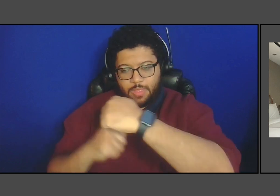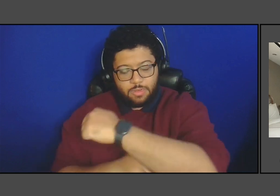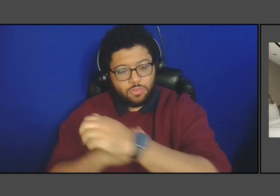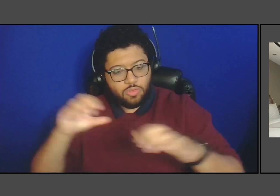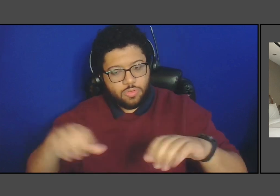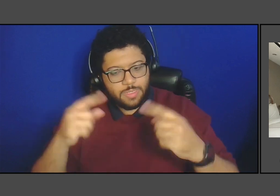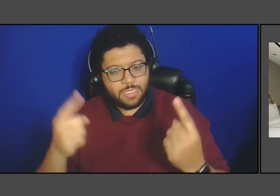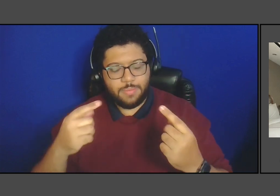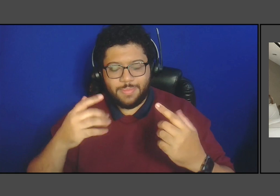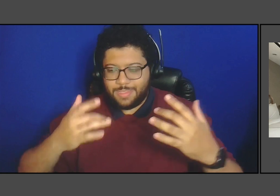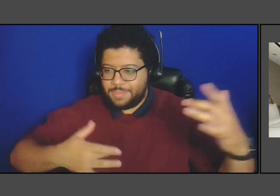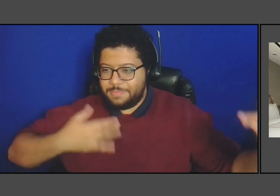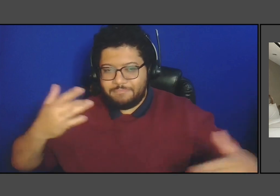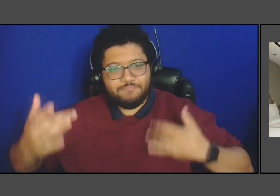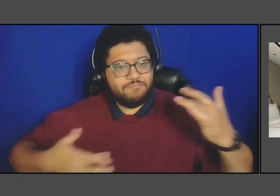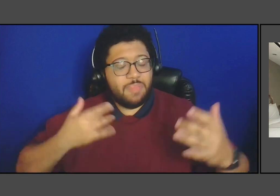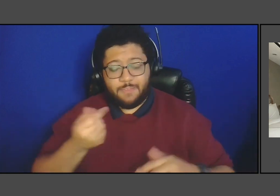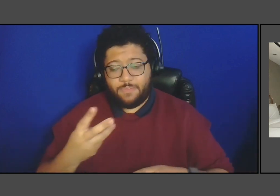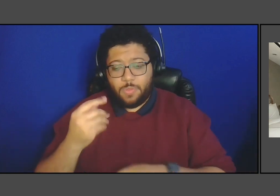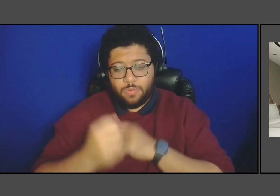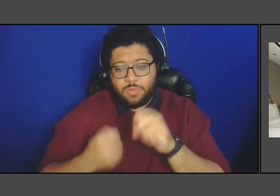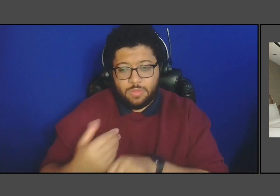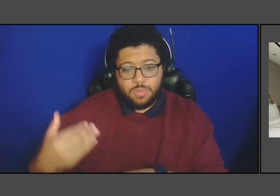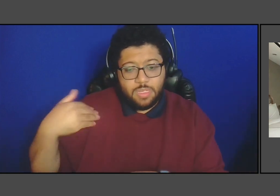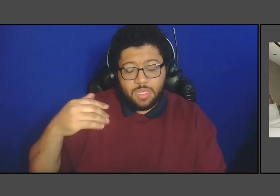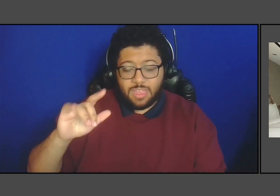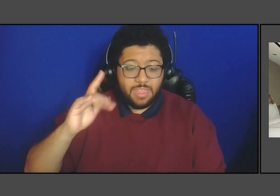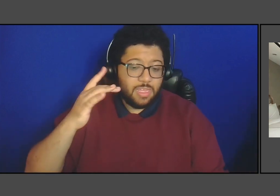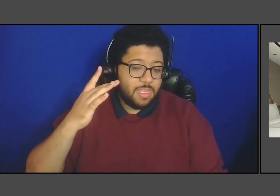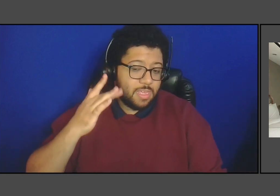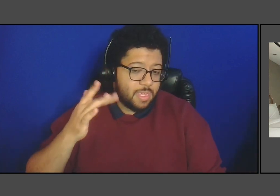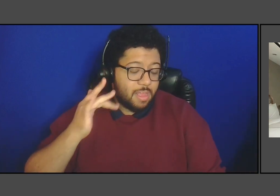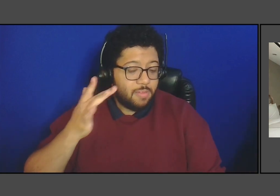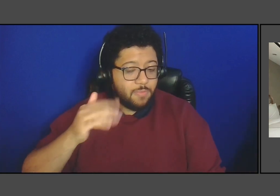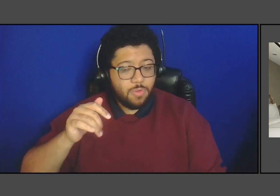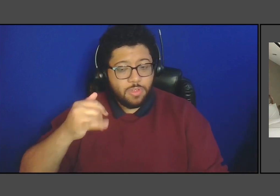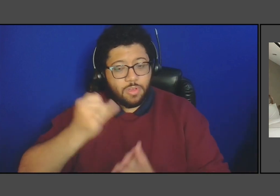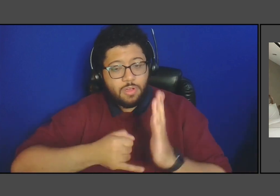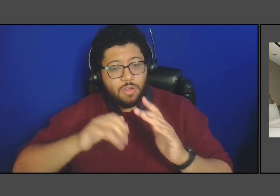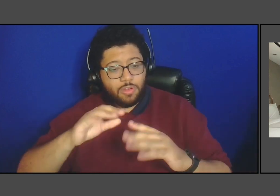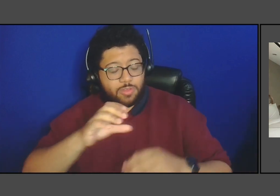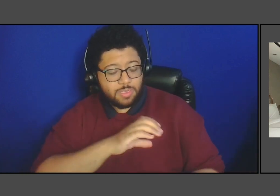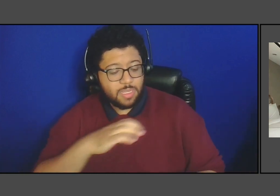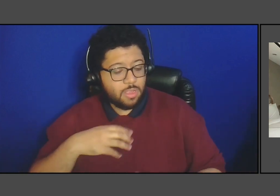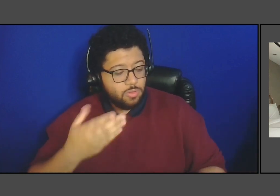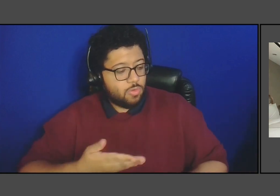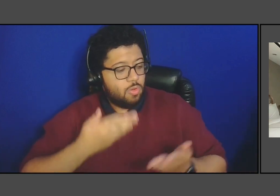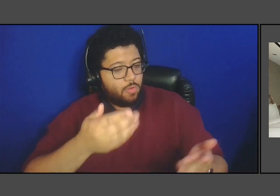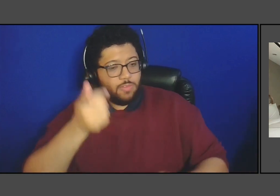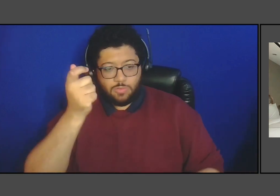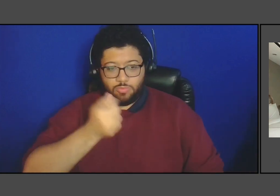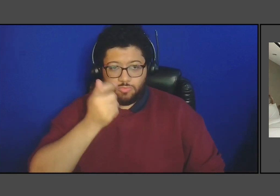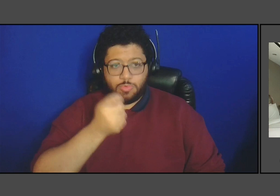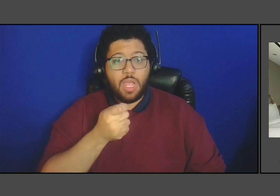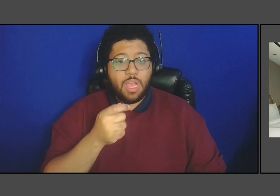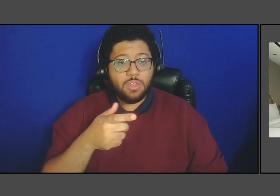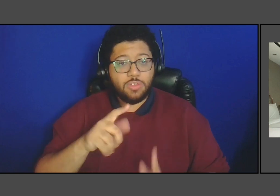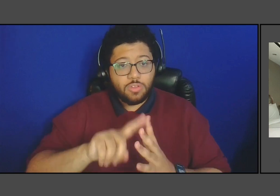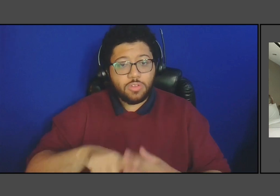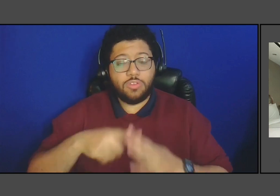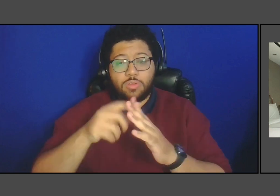ago, we got a grant from the California Arts Council that started us off on a journey to support something called Poder